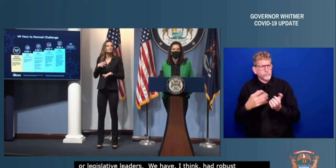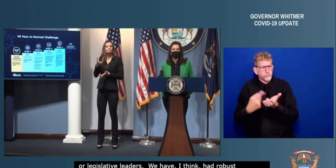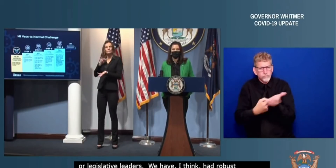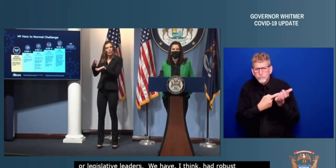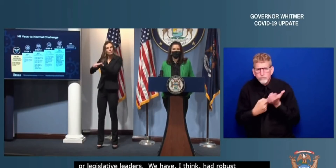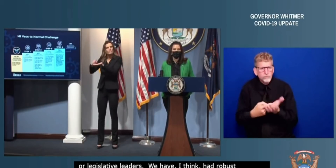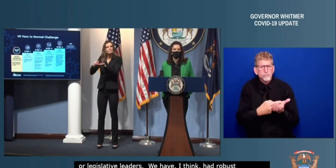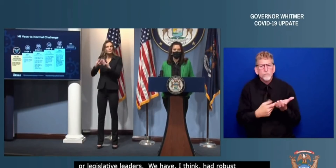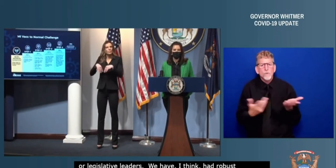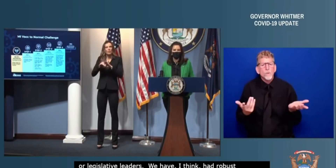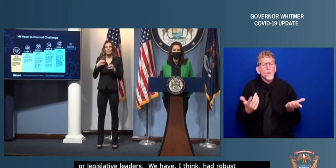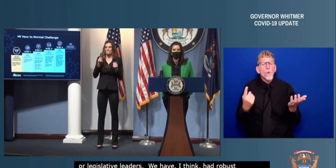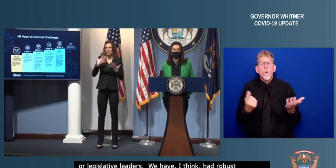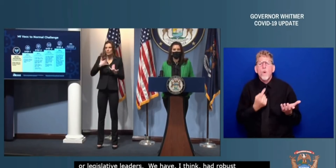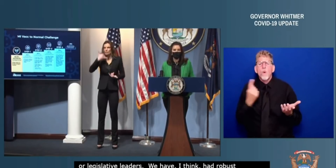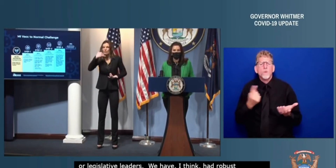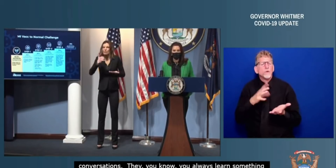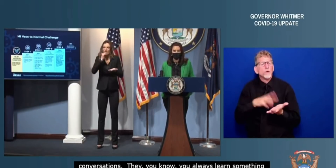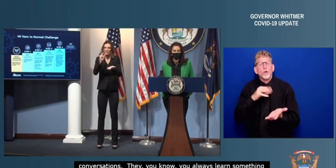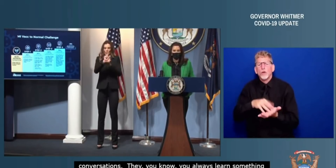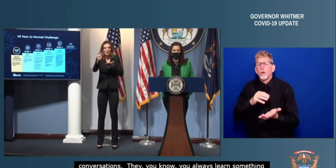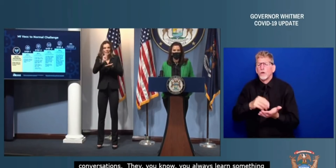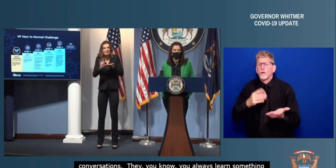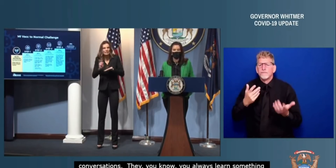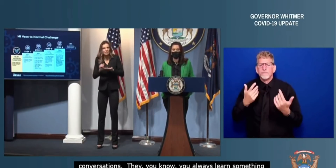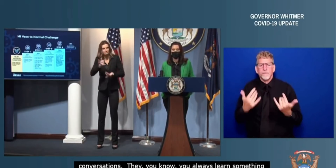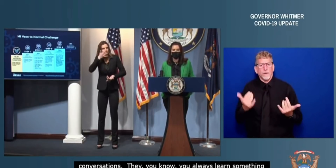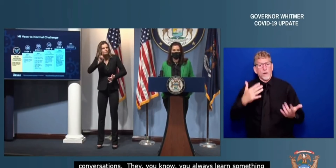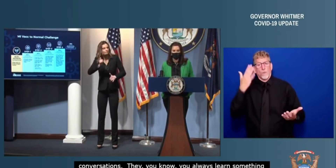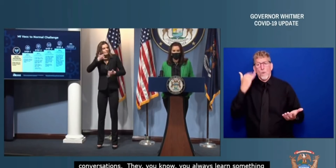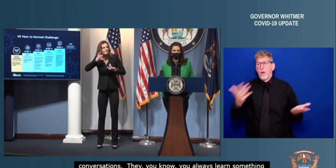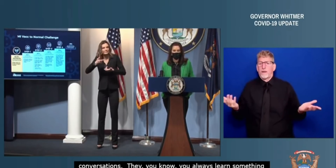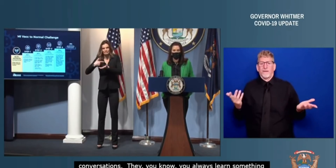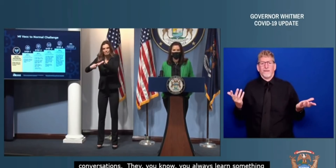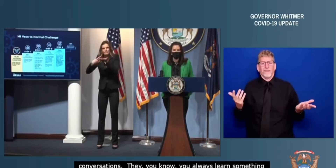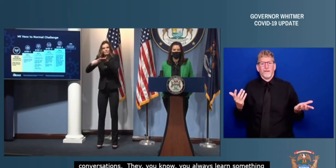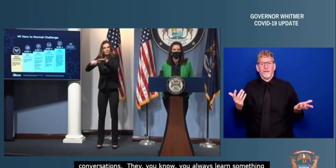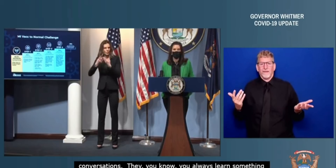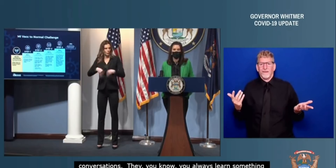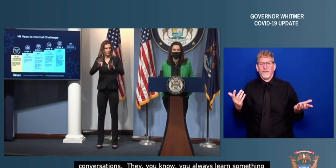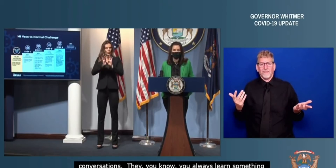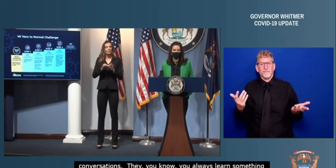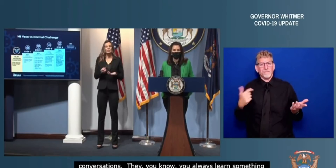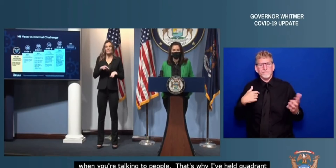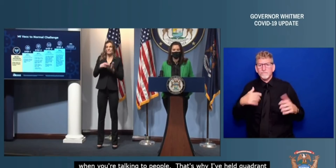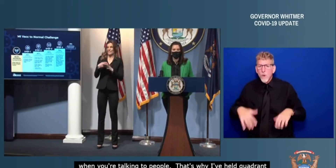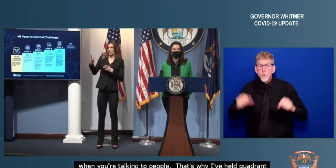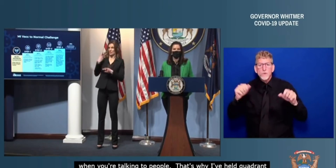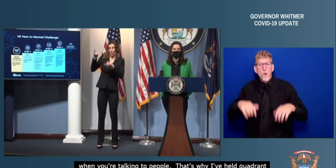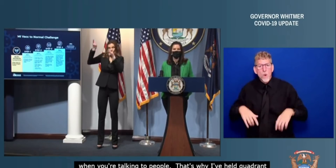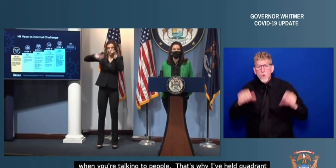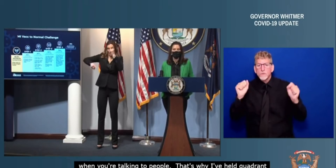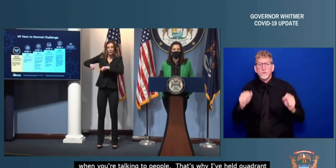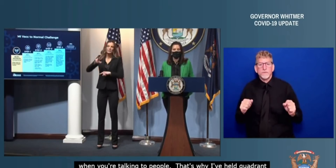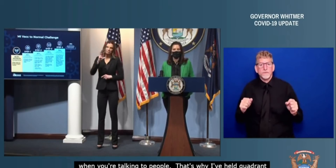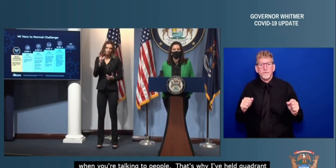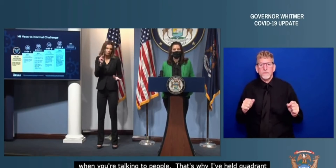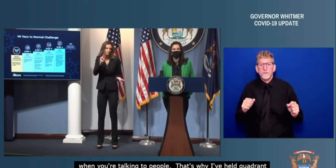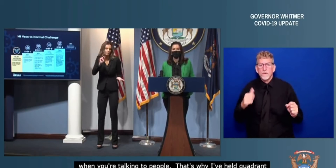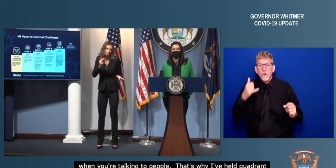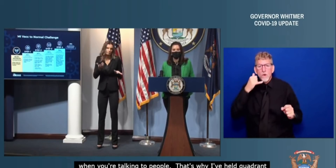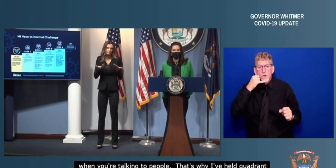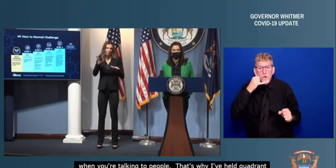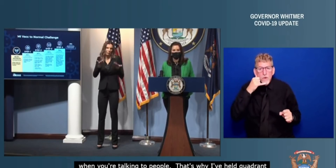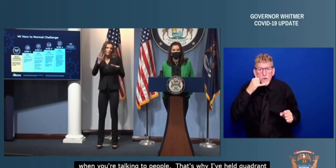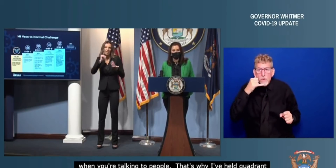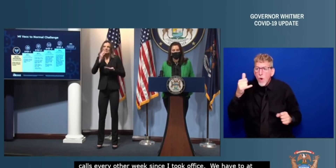held quadrant calls every other week since I took office. We've got to at least be talking to one another. It doesn't guarantee you find common ground, but if